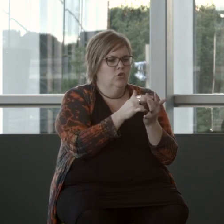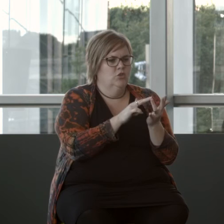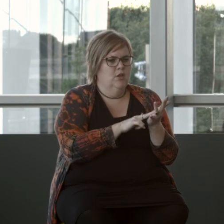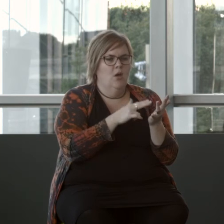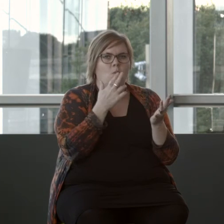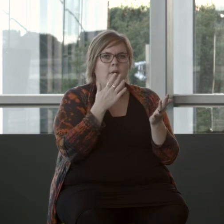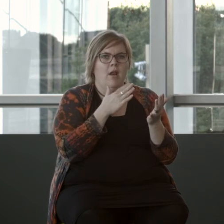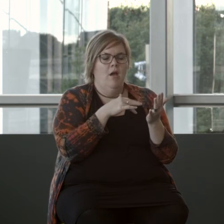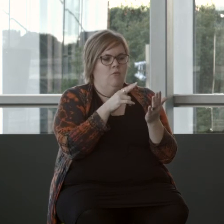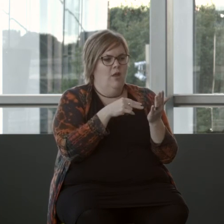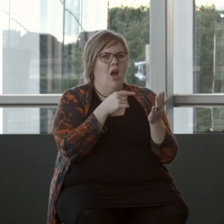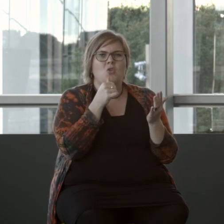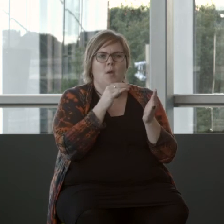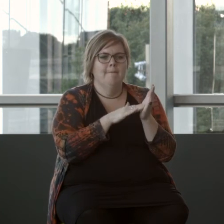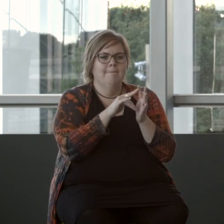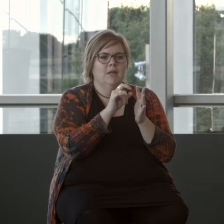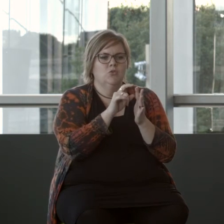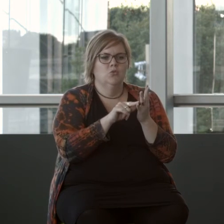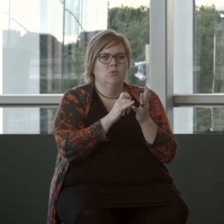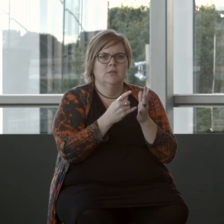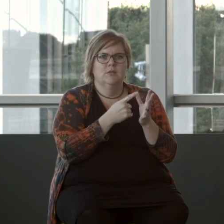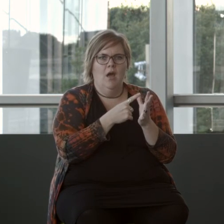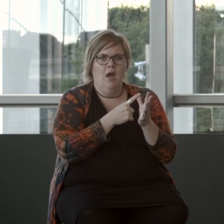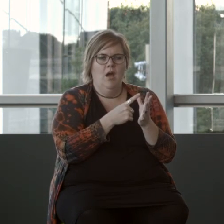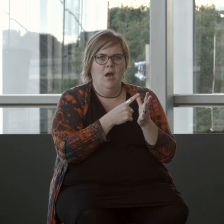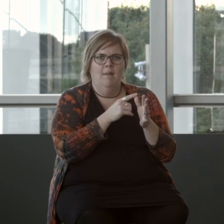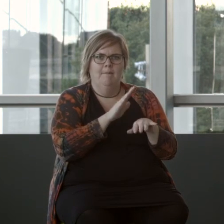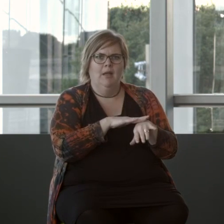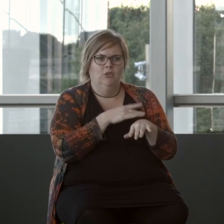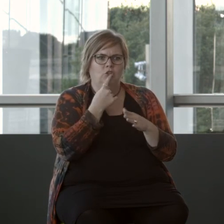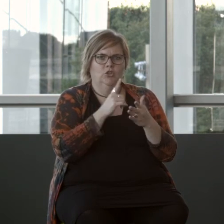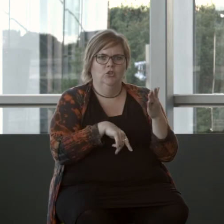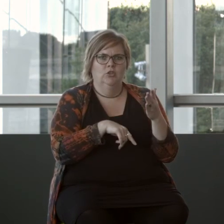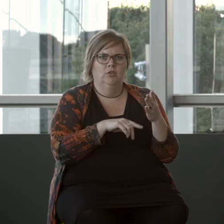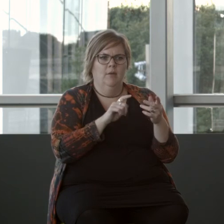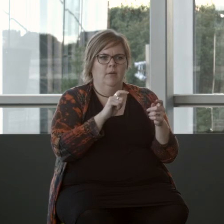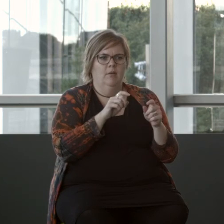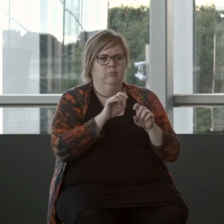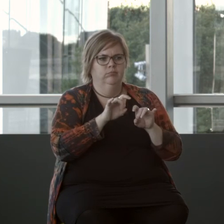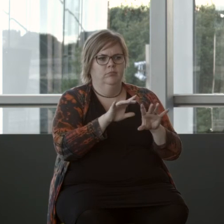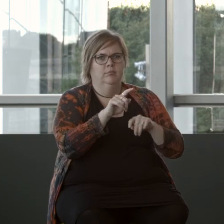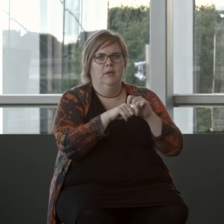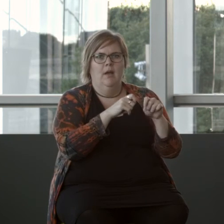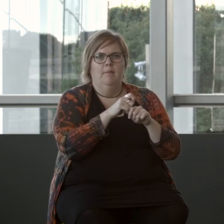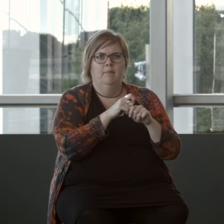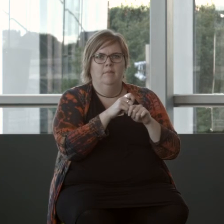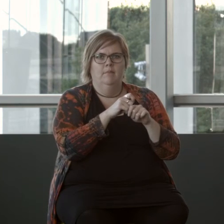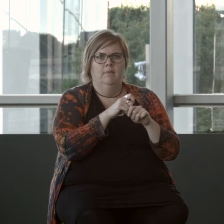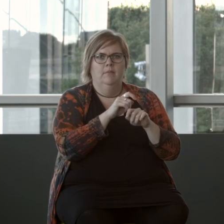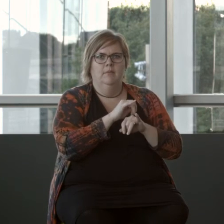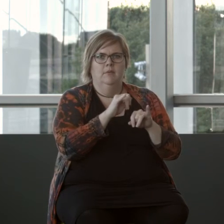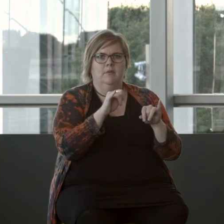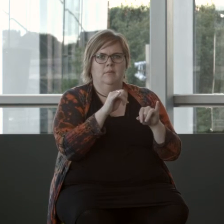knew that Medusa had been punished and turned into this monstrous being, but I didn't know it was because she had been raped